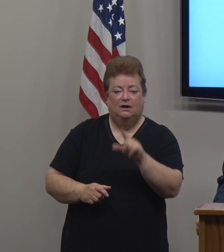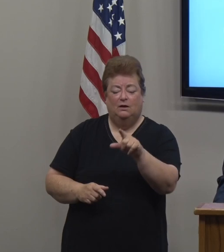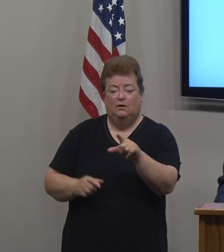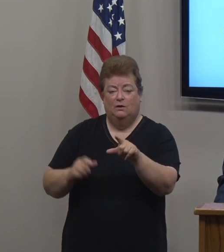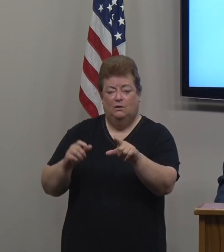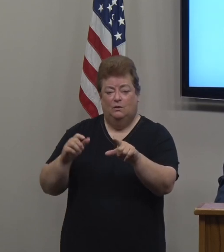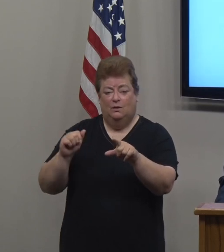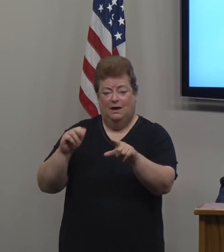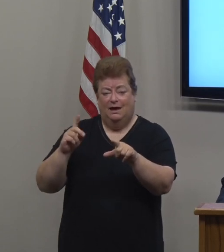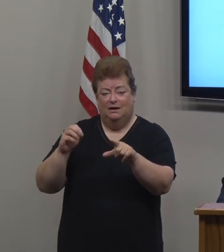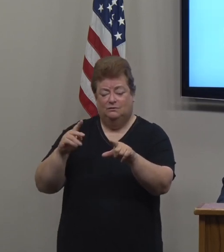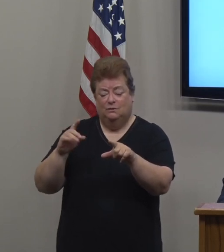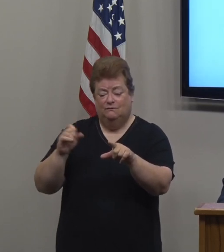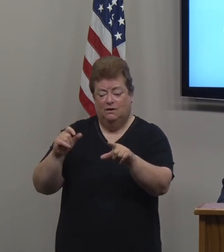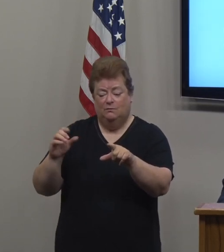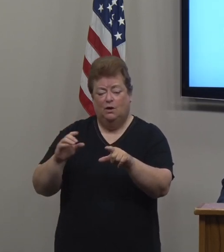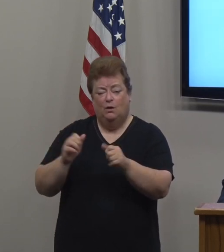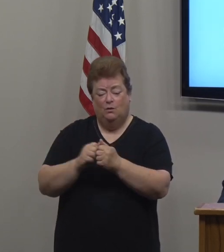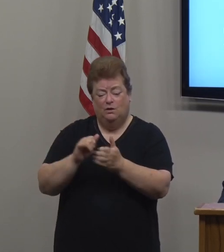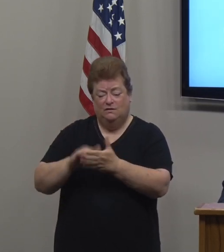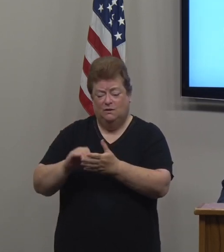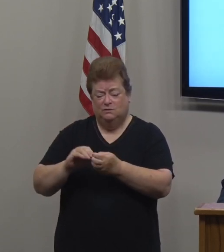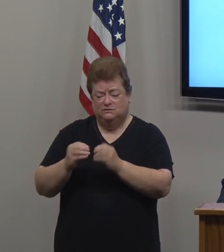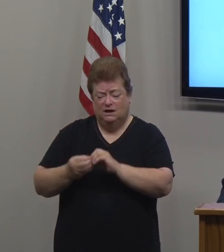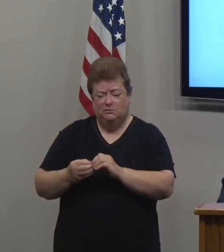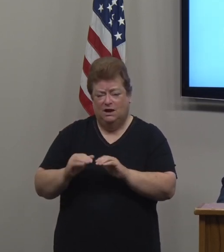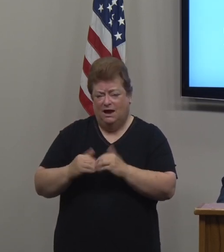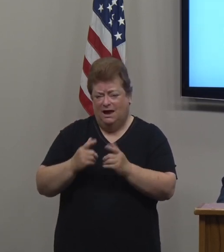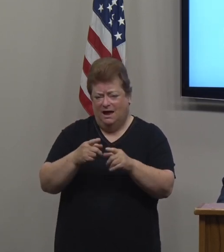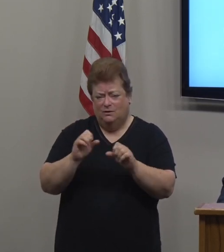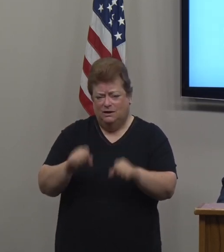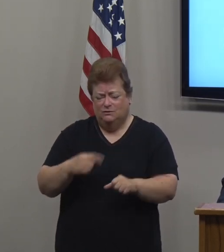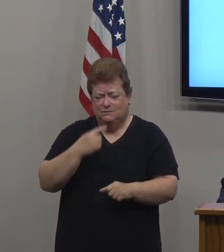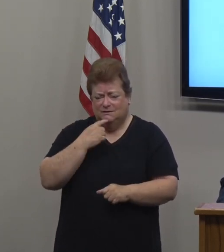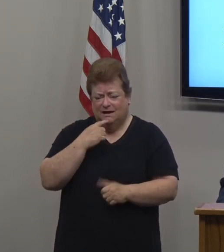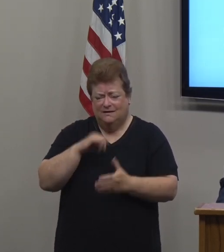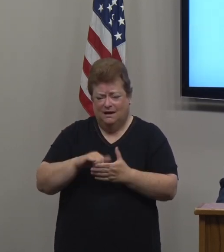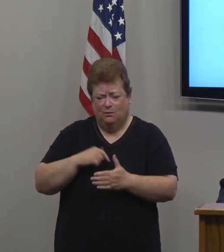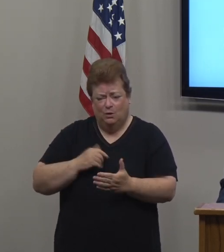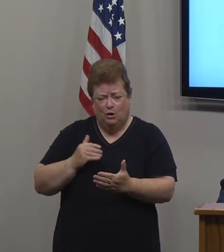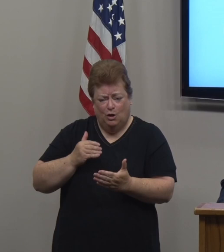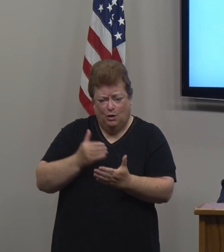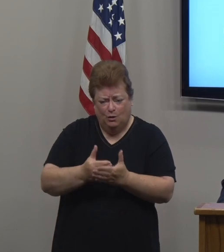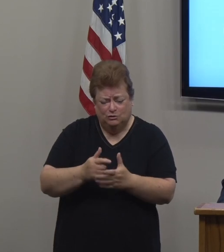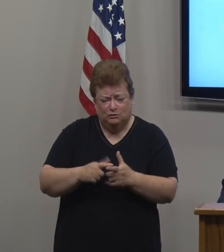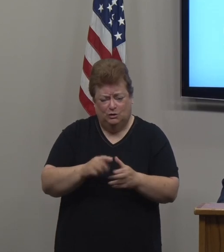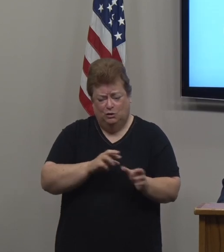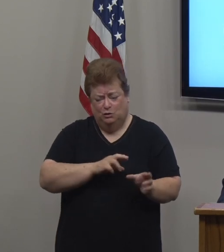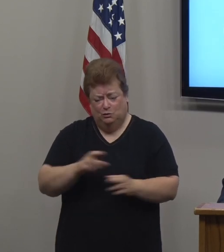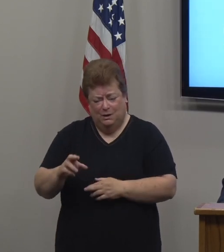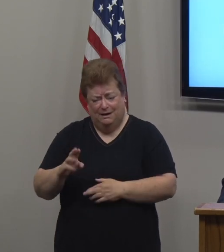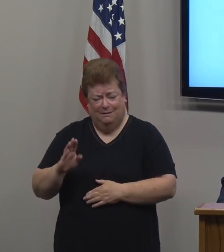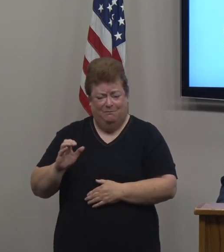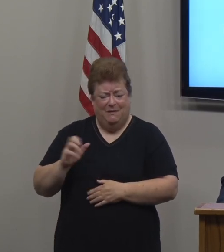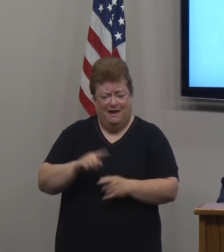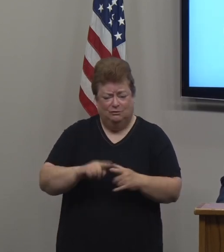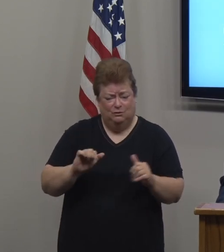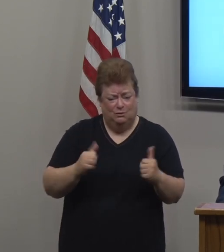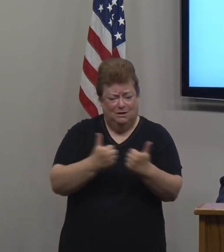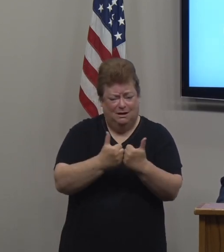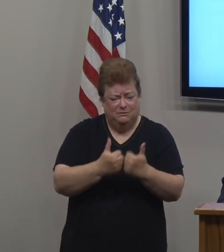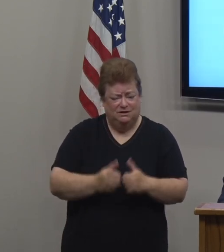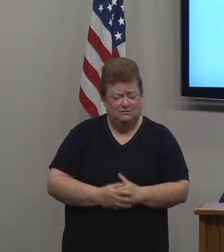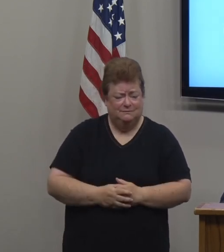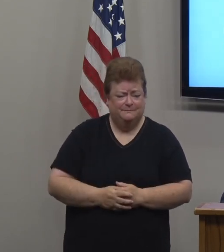you guys just presented, I mean, how can you say that we're close to, you know, to being prepared to return to competition?